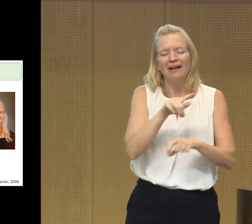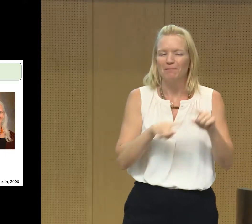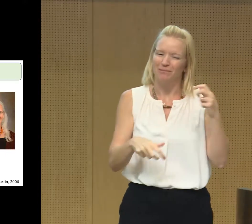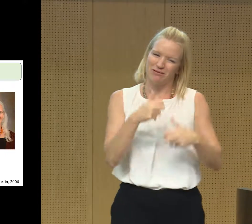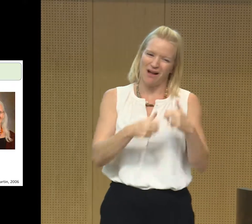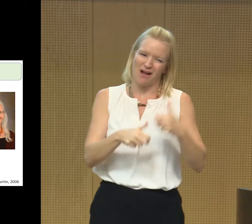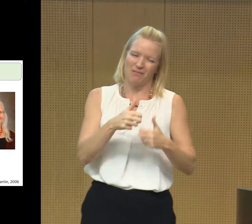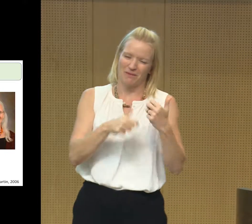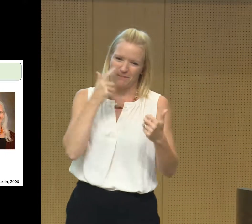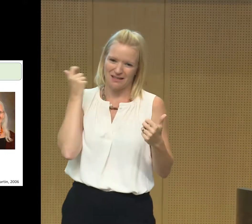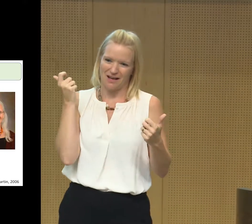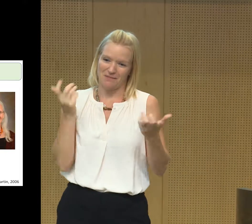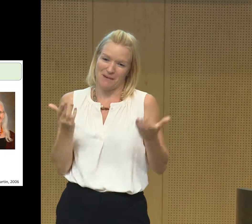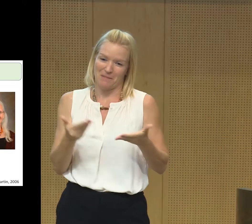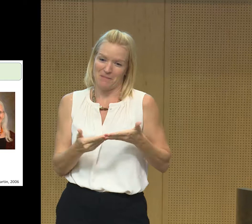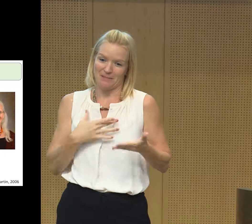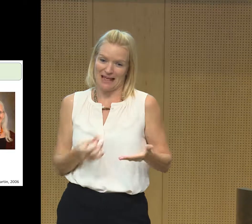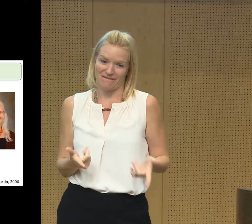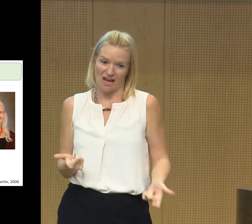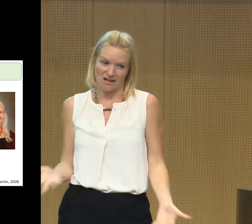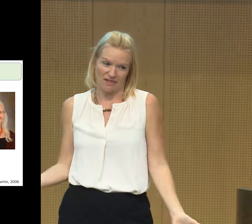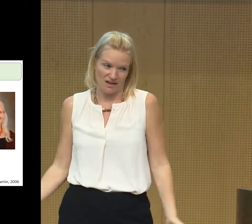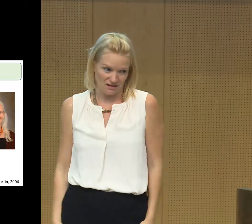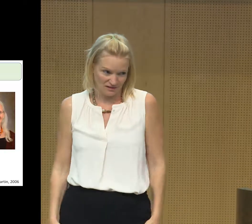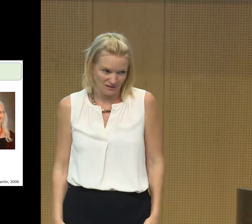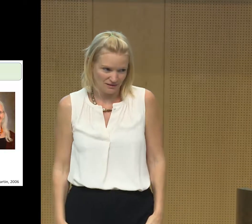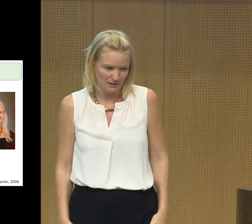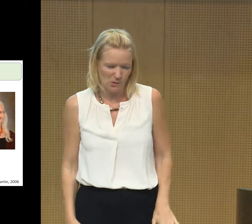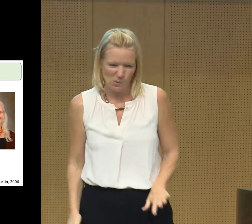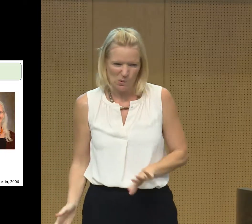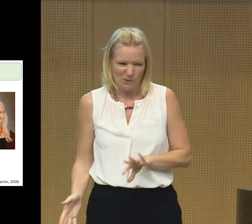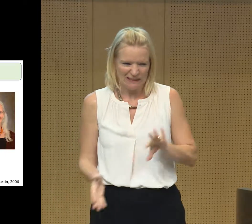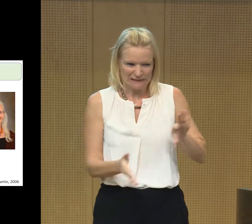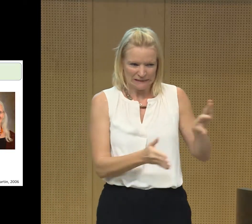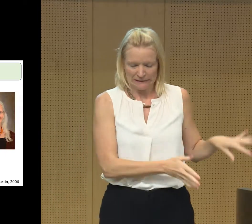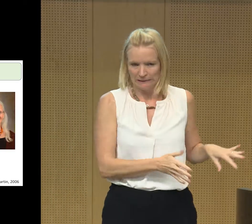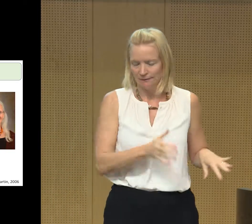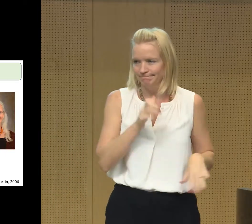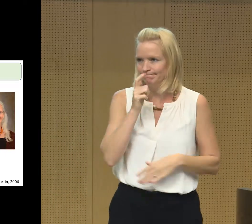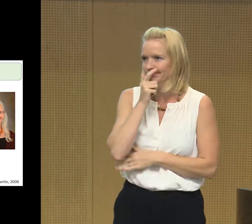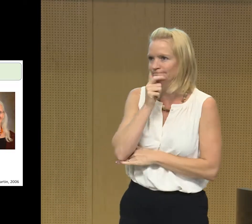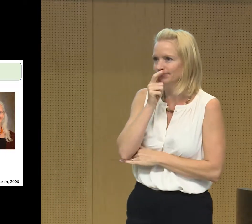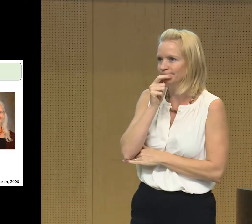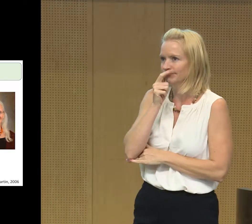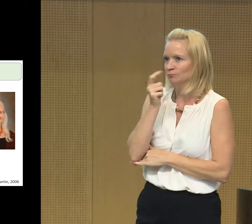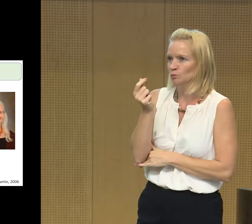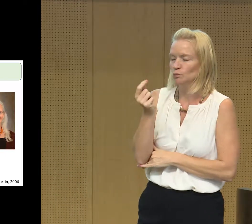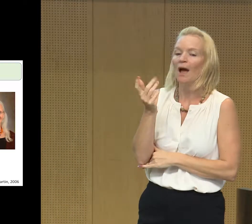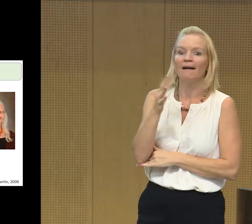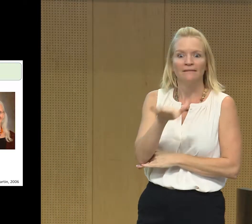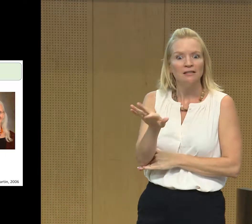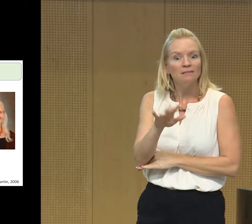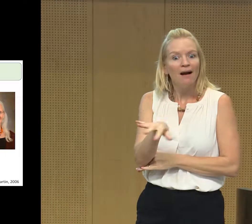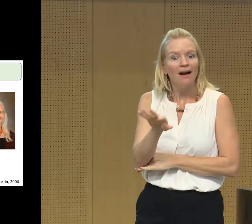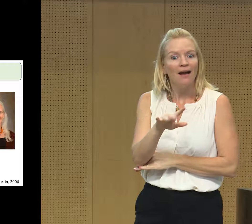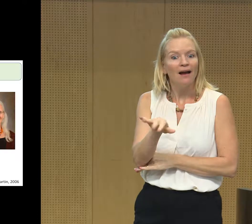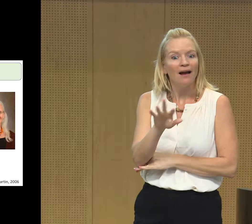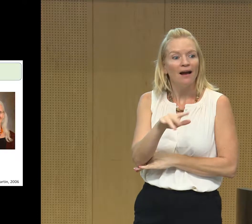So maybe babies just like that. So again, that could confound our data. So we decided to go with fingerspelling.